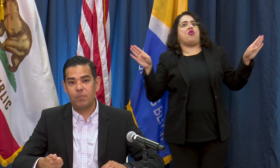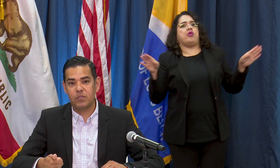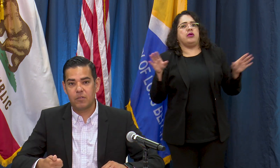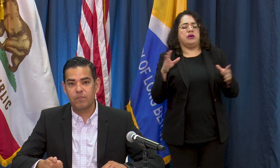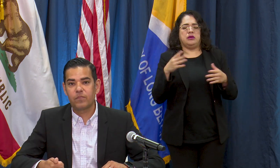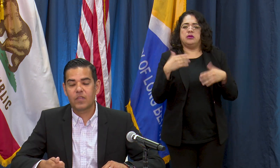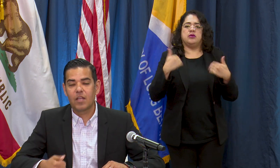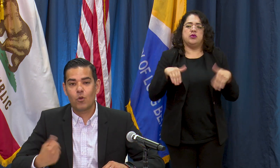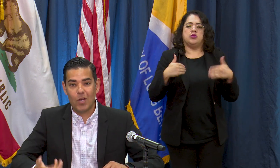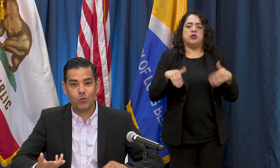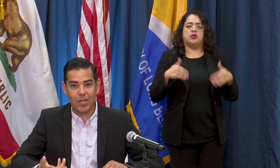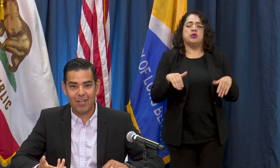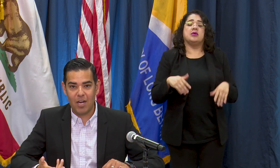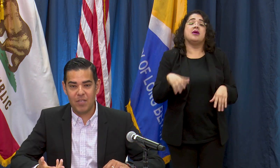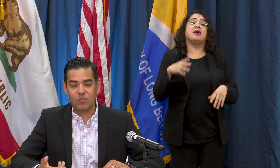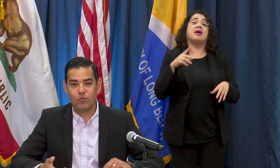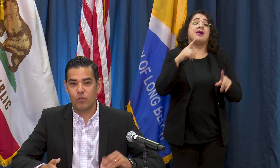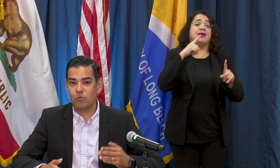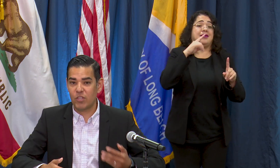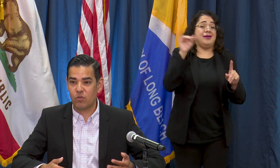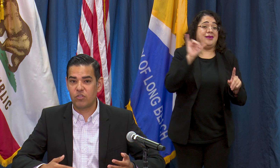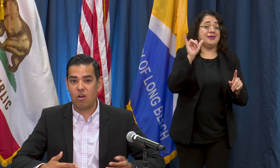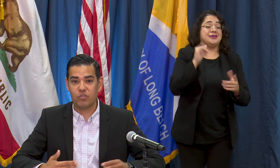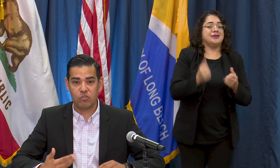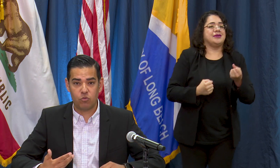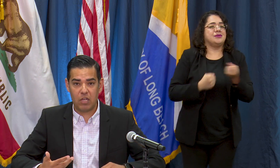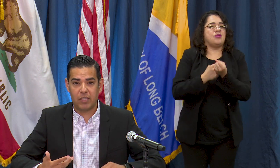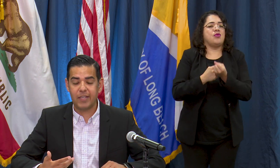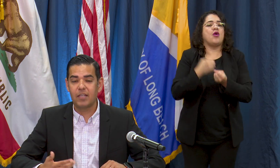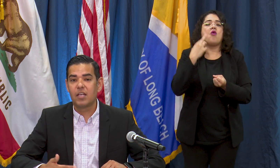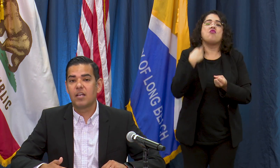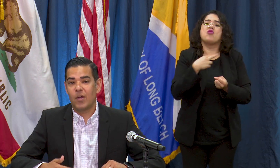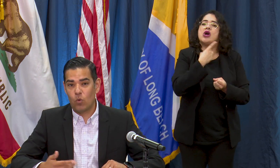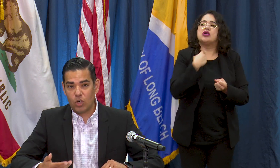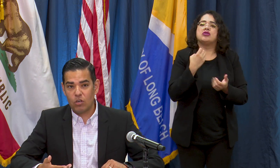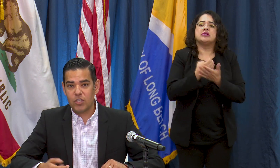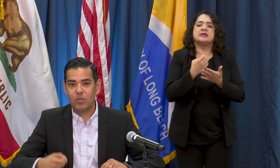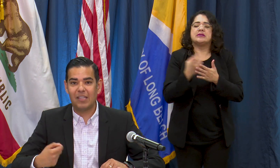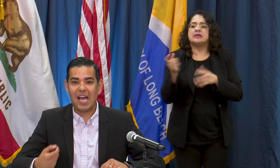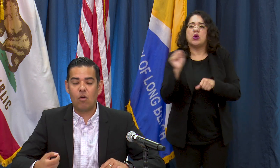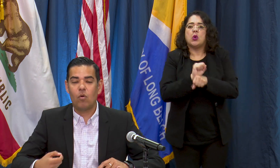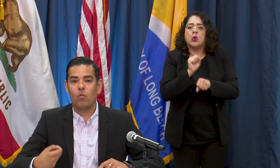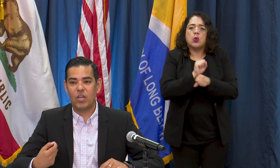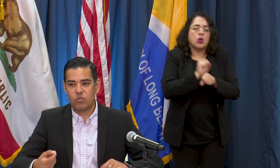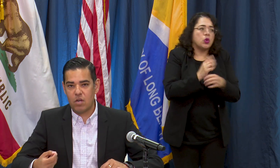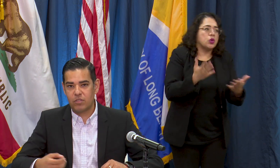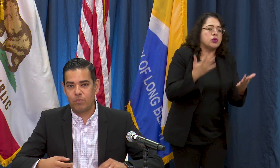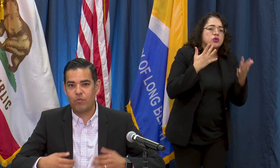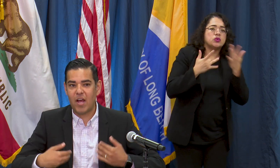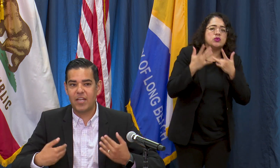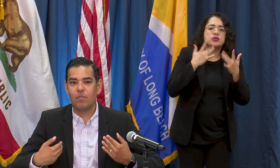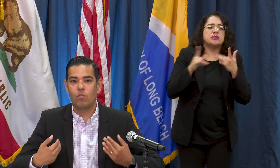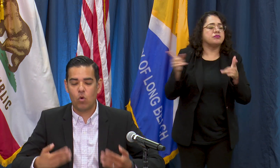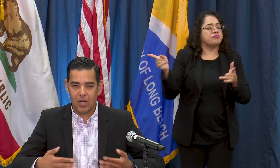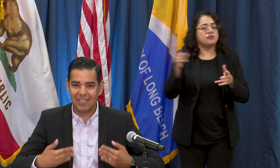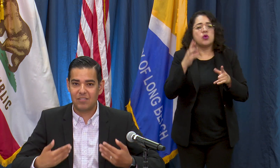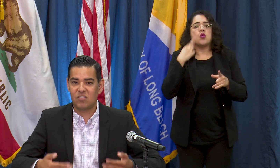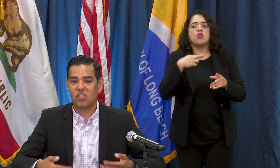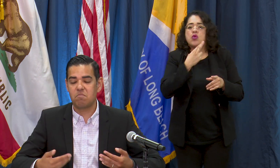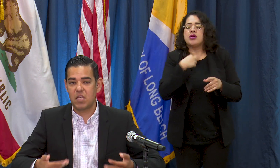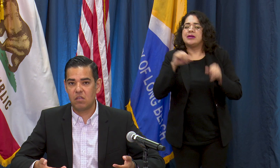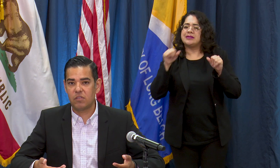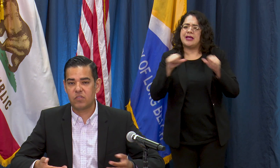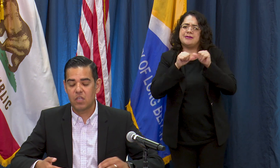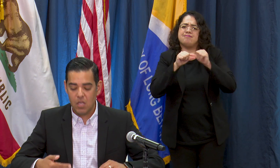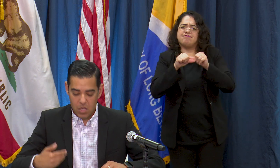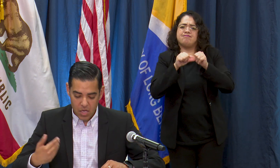also helps the restaurant economy. And so for those restaurants that are also struggling and workers, it will allow restaurants to provide more